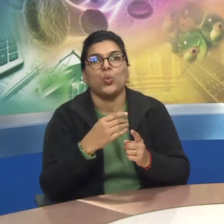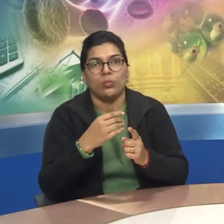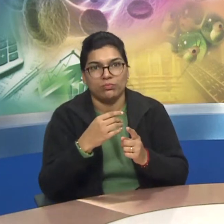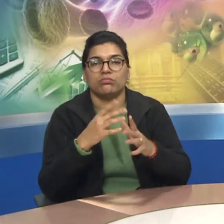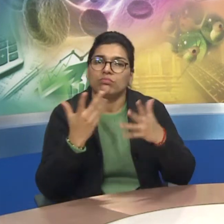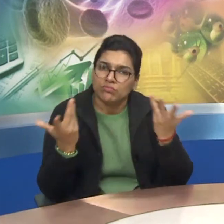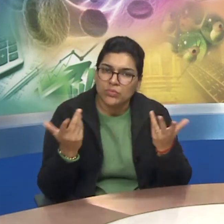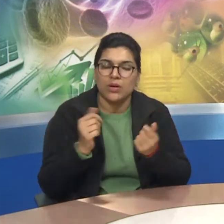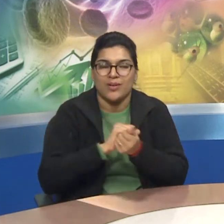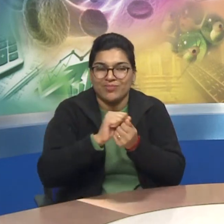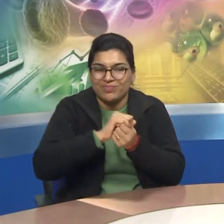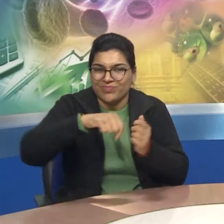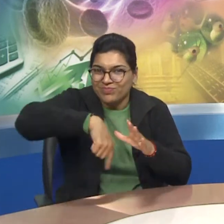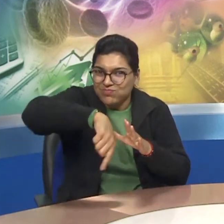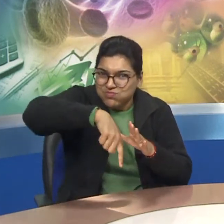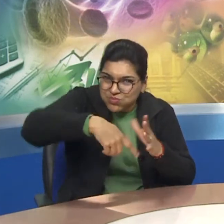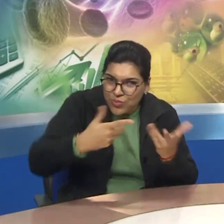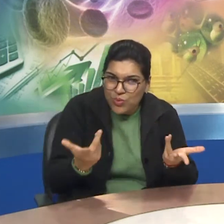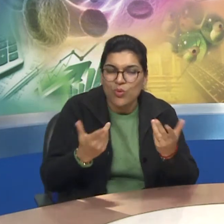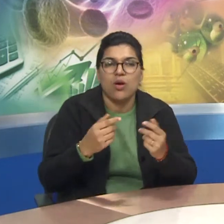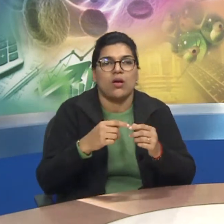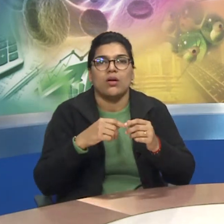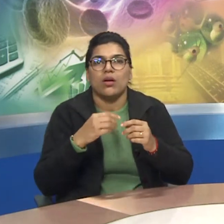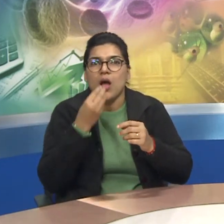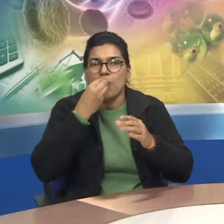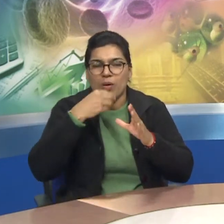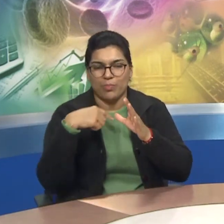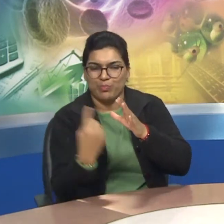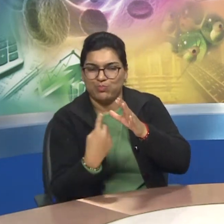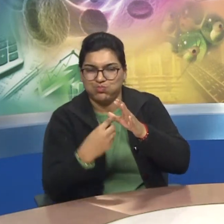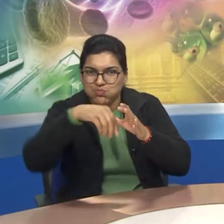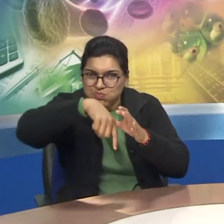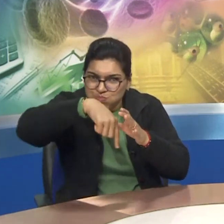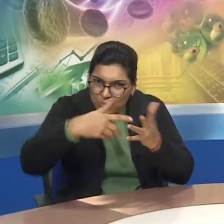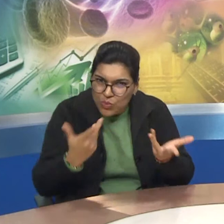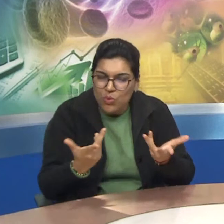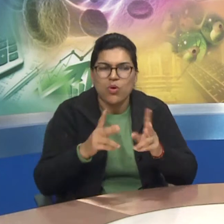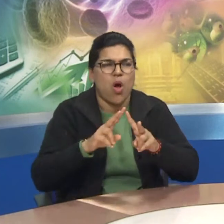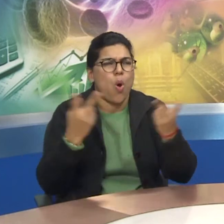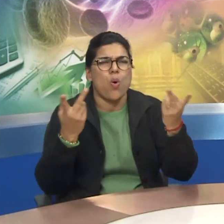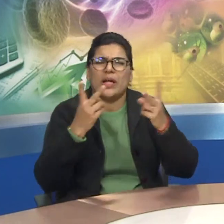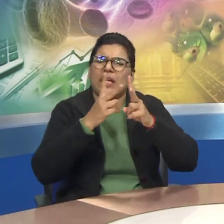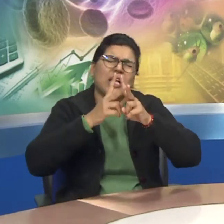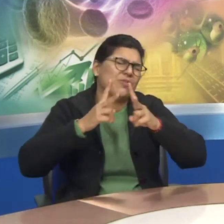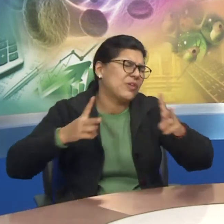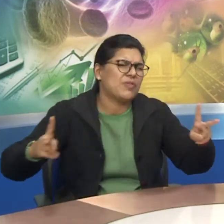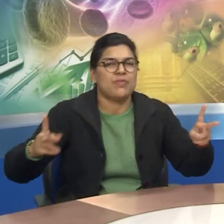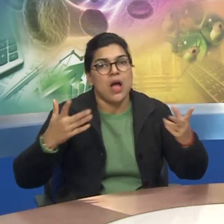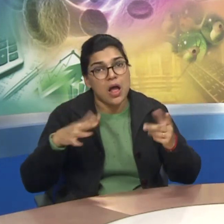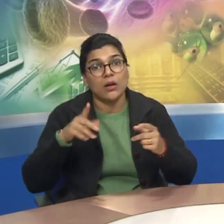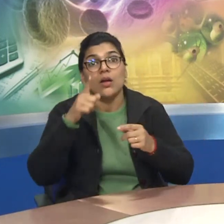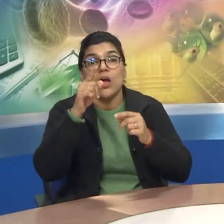mindful of using those new updated versions of the electrical appliances so that we can